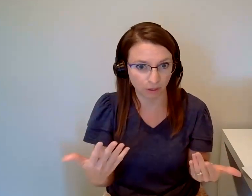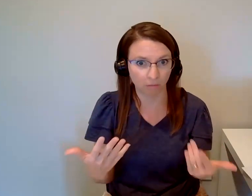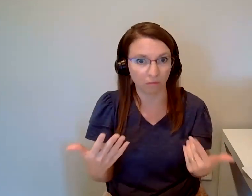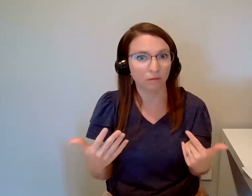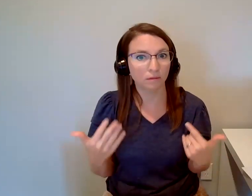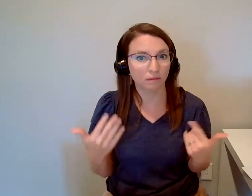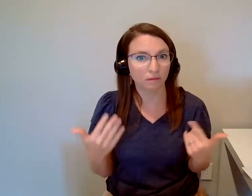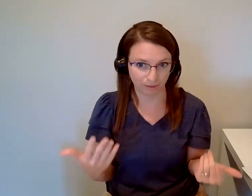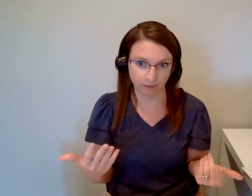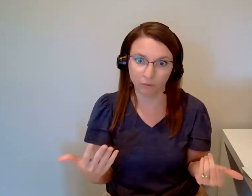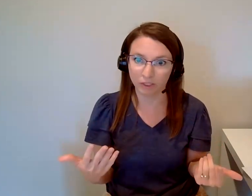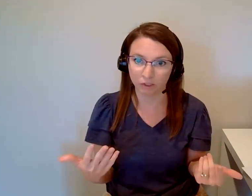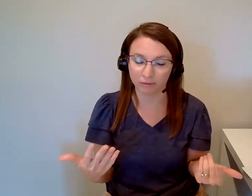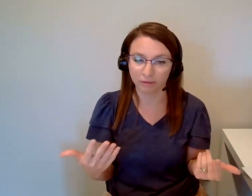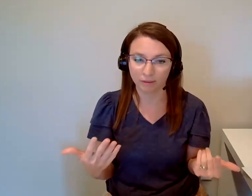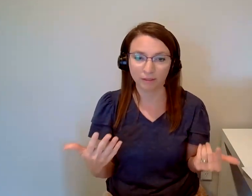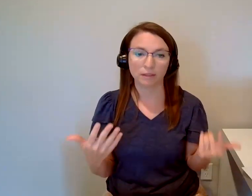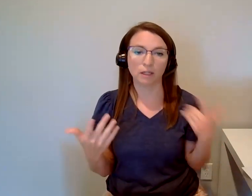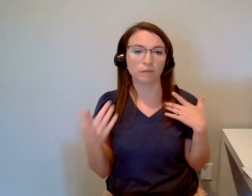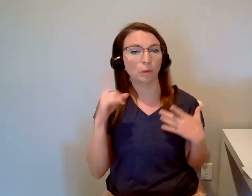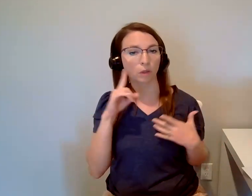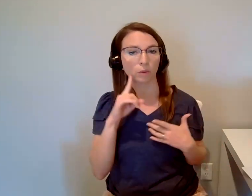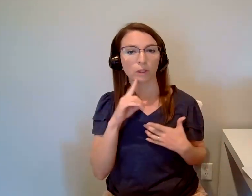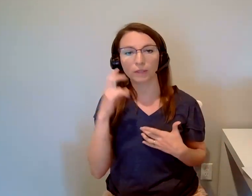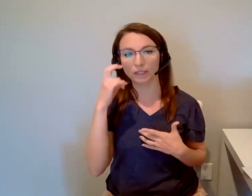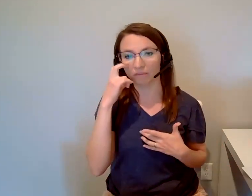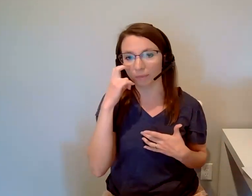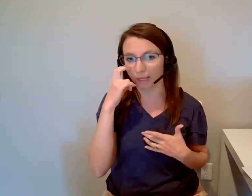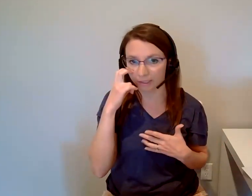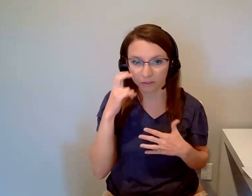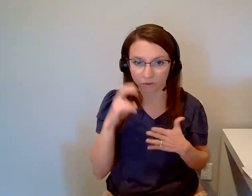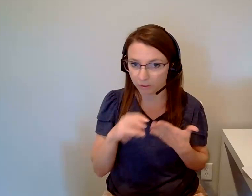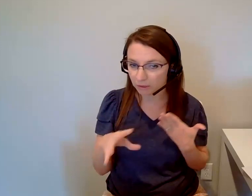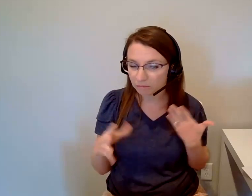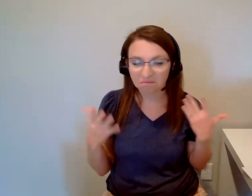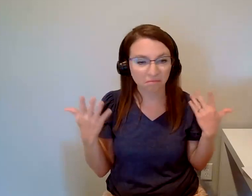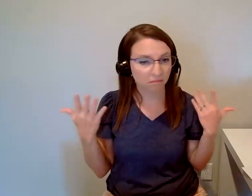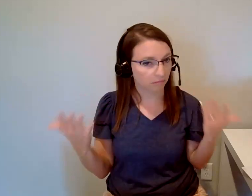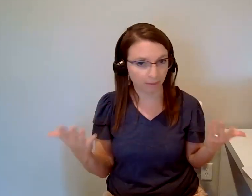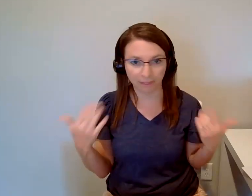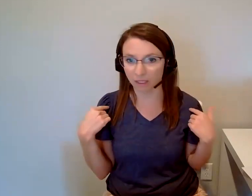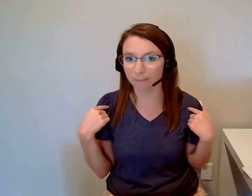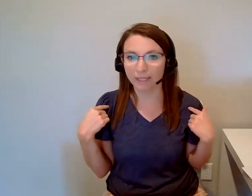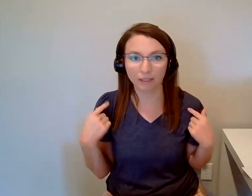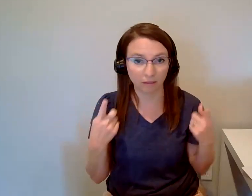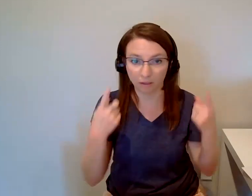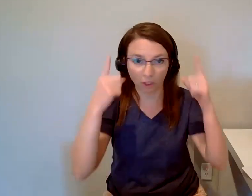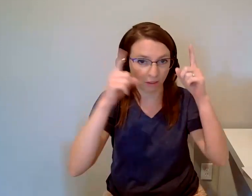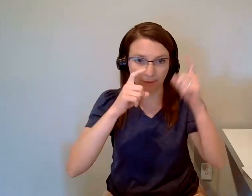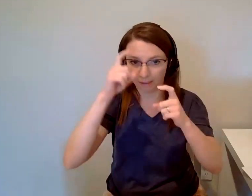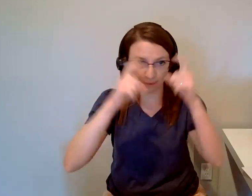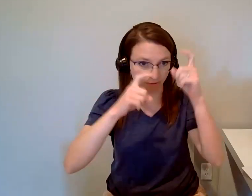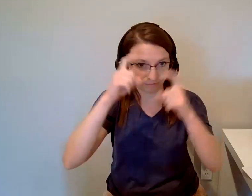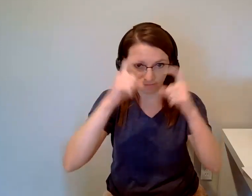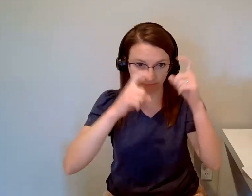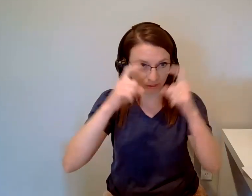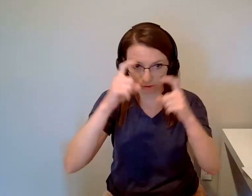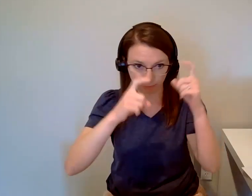know I'm asking a question. Now, if you are working with a deaf-blind student, they're not going to pick up on facial